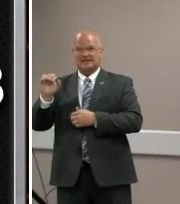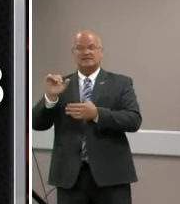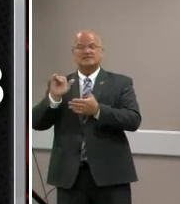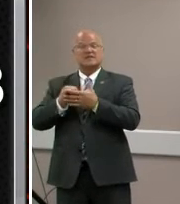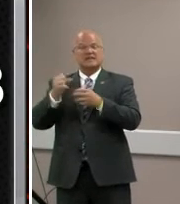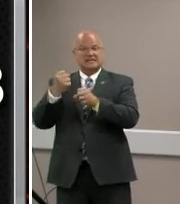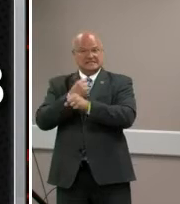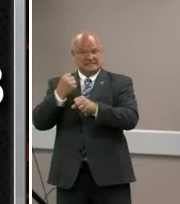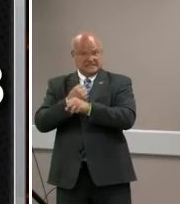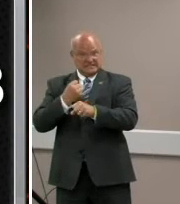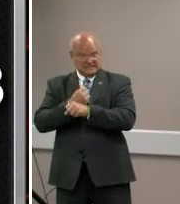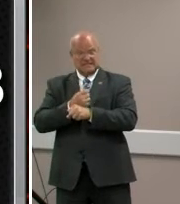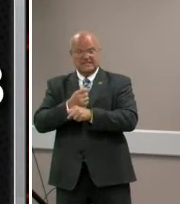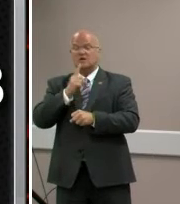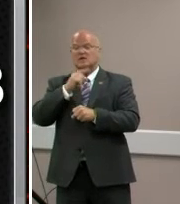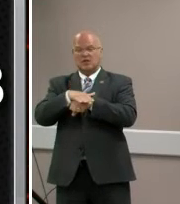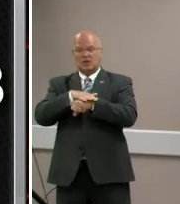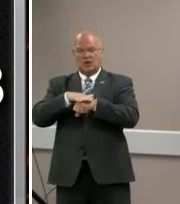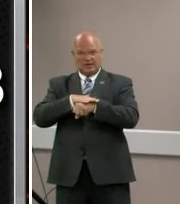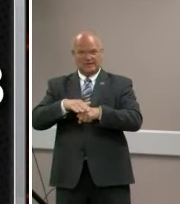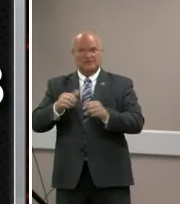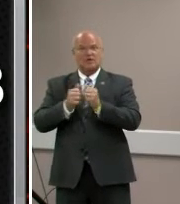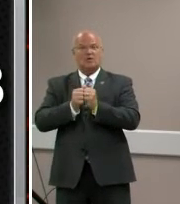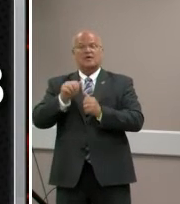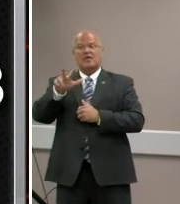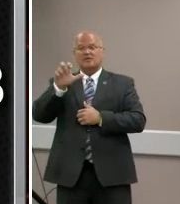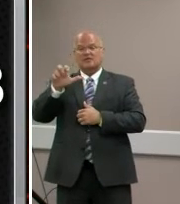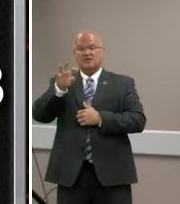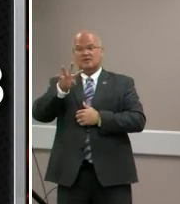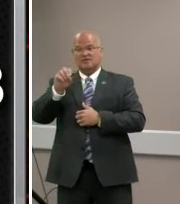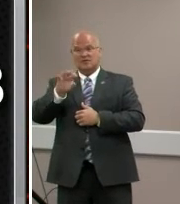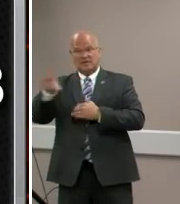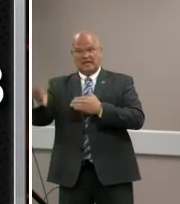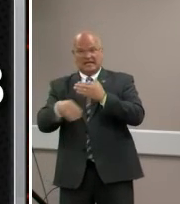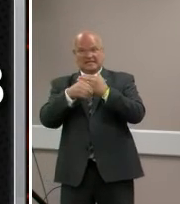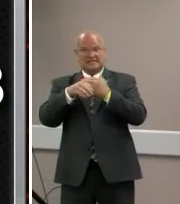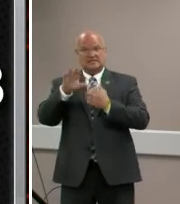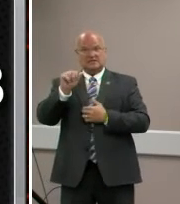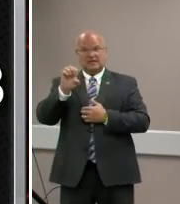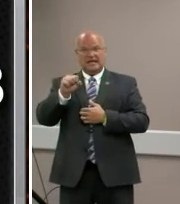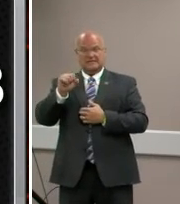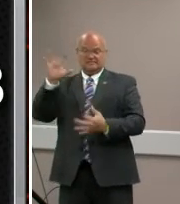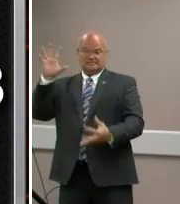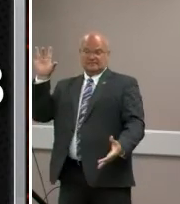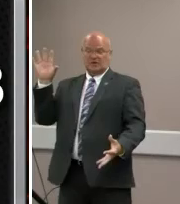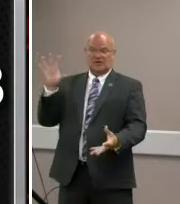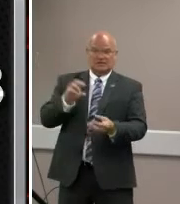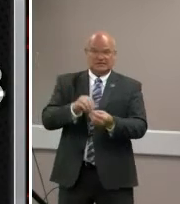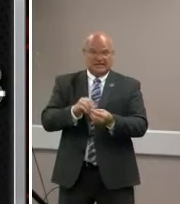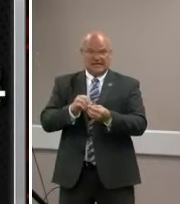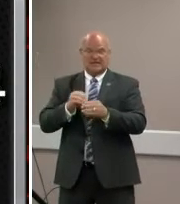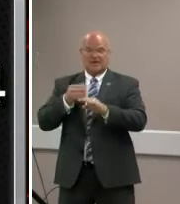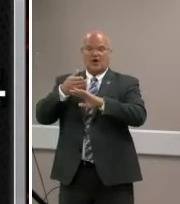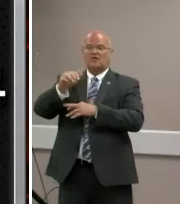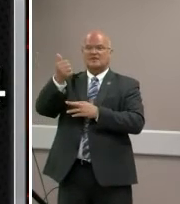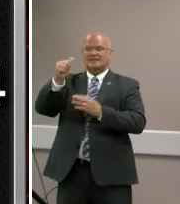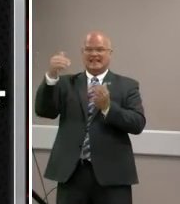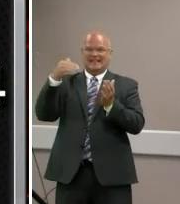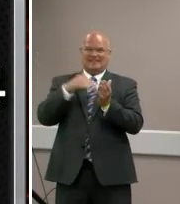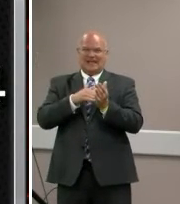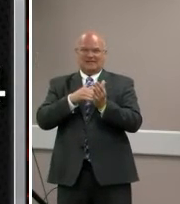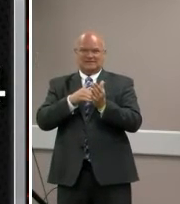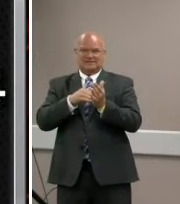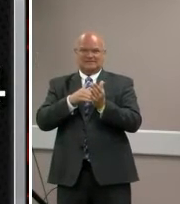that statistic locally. With the 340 additional cases, that brings us over the 10,000